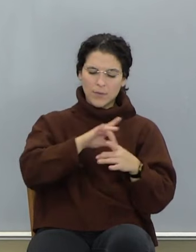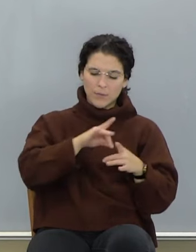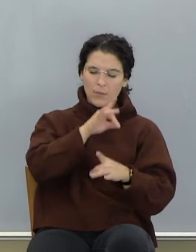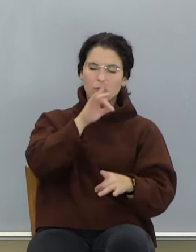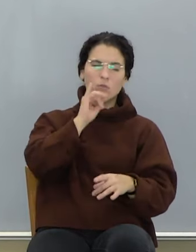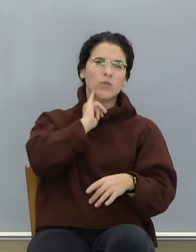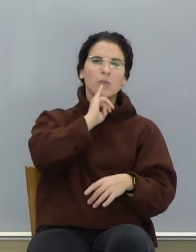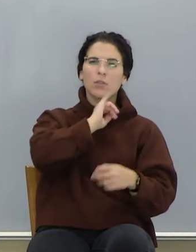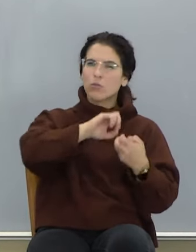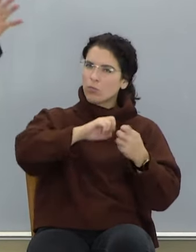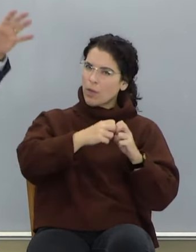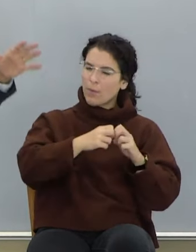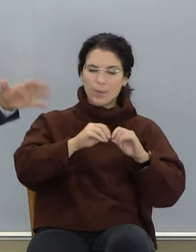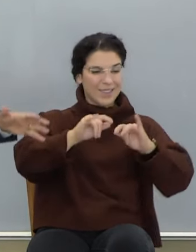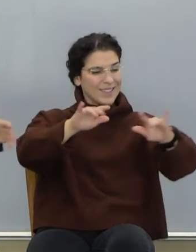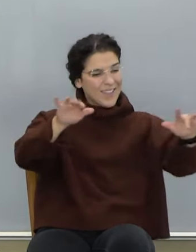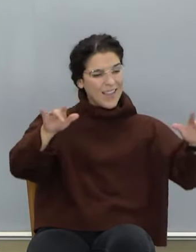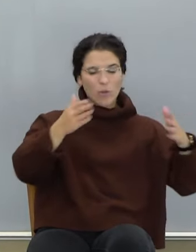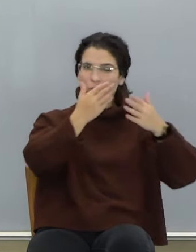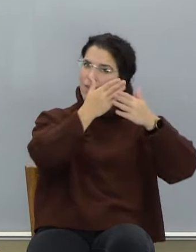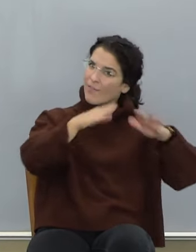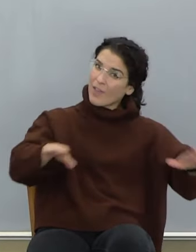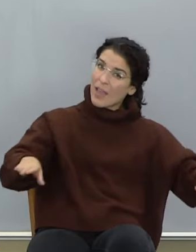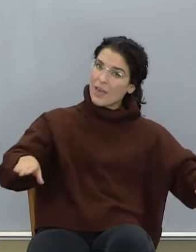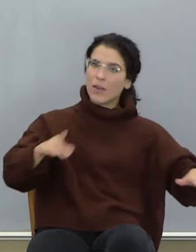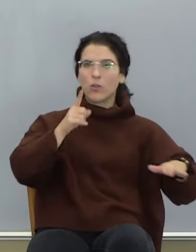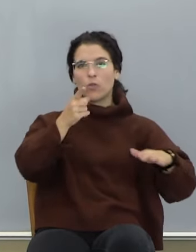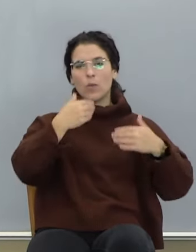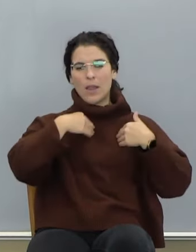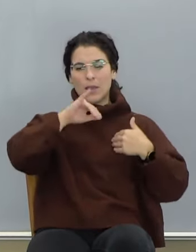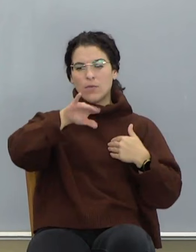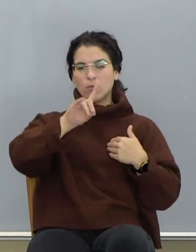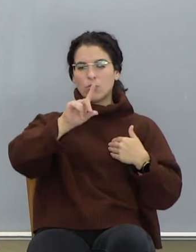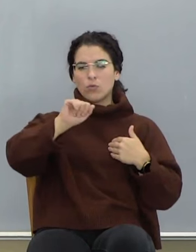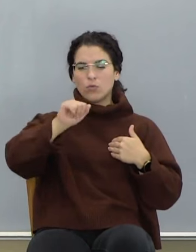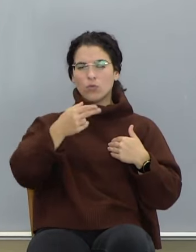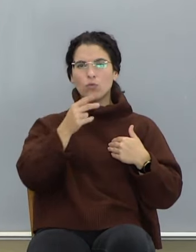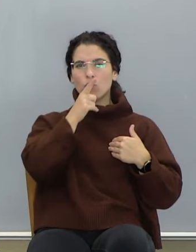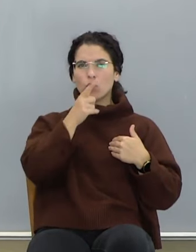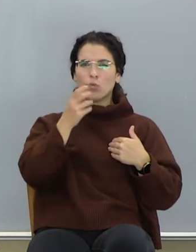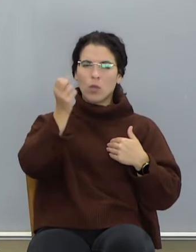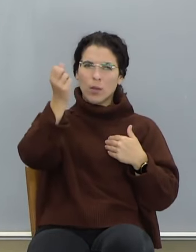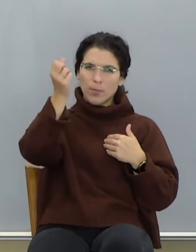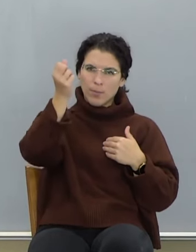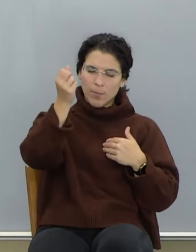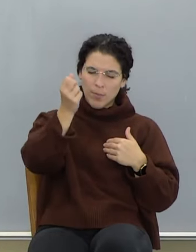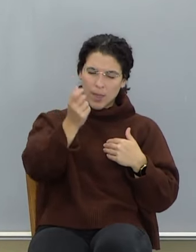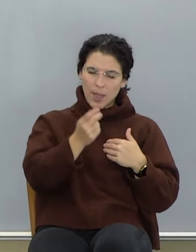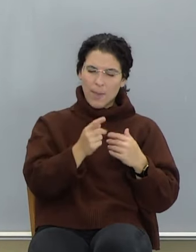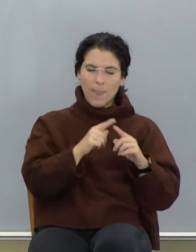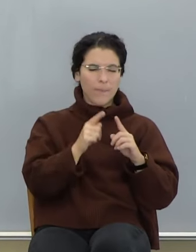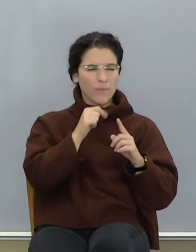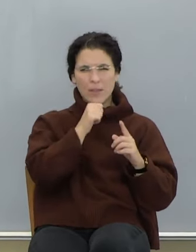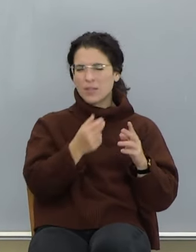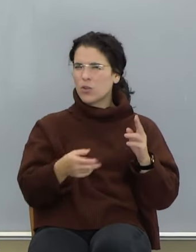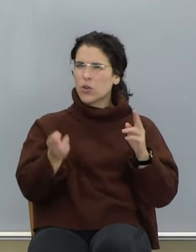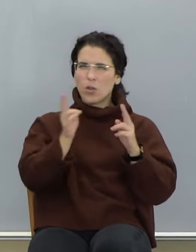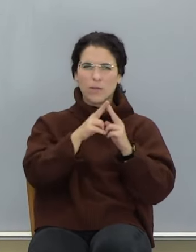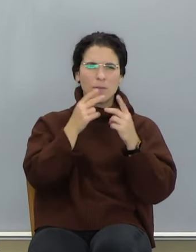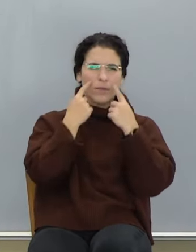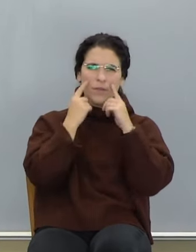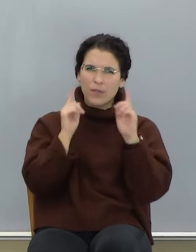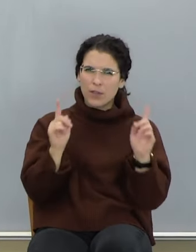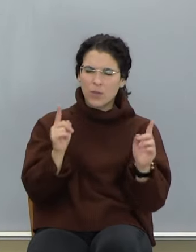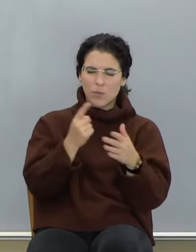predicament. We have them scattered and divided. We have Judah who comes but doesn't ultimately